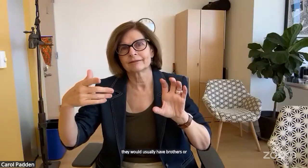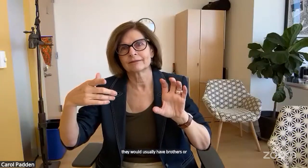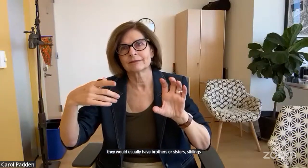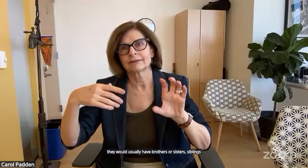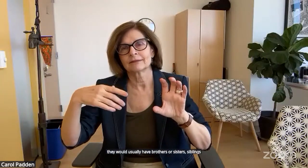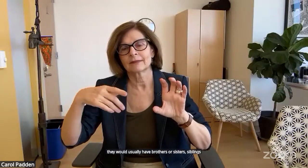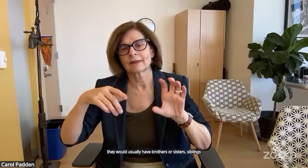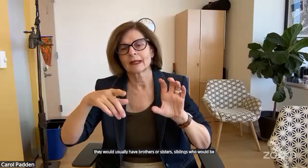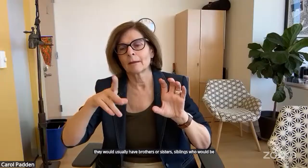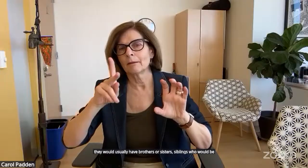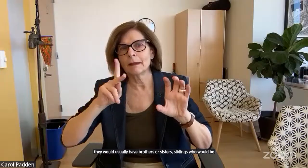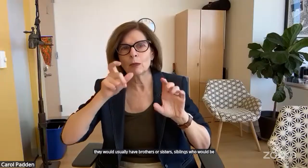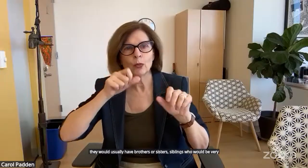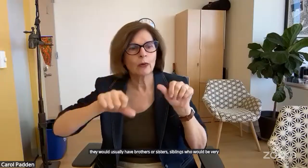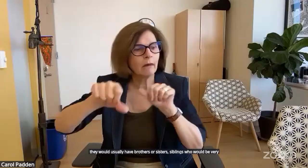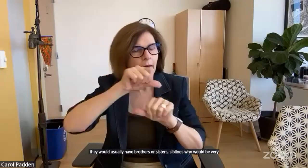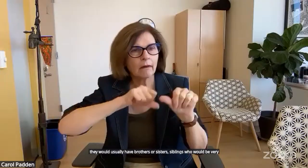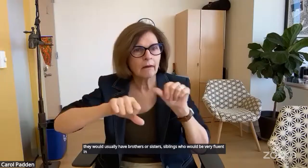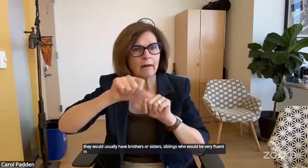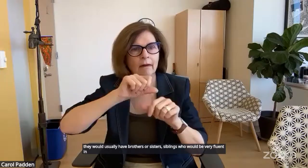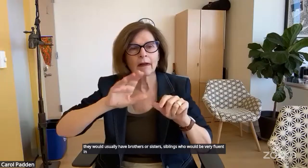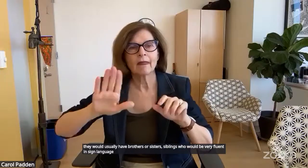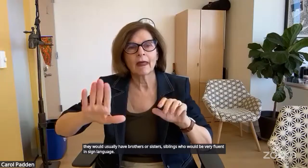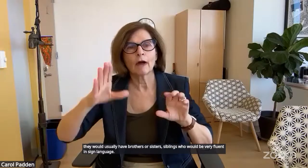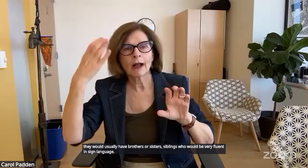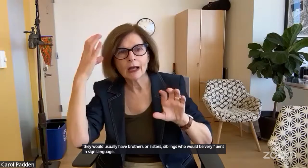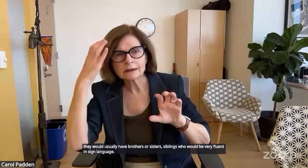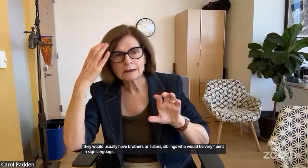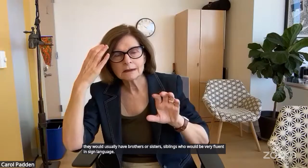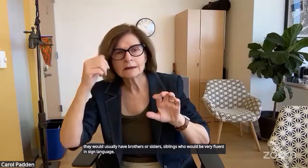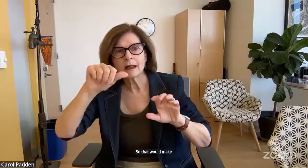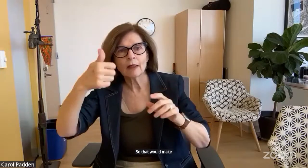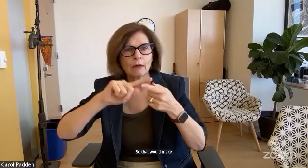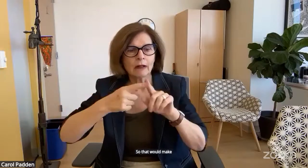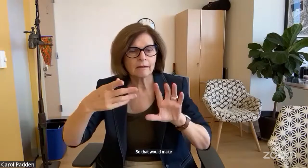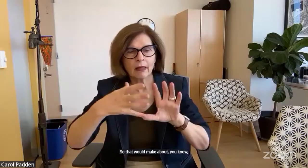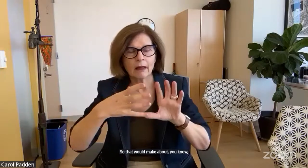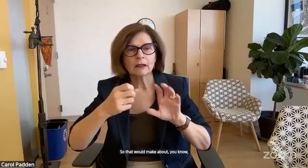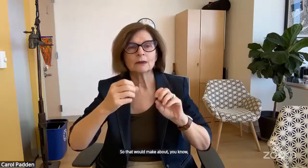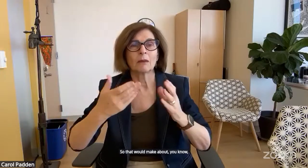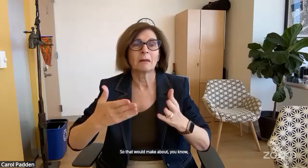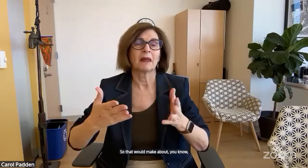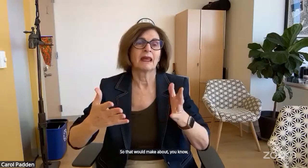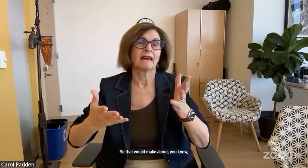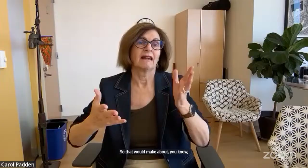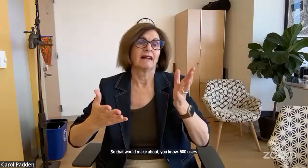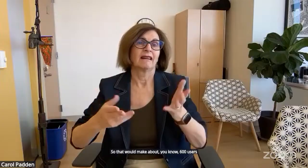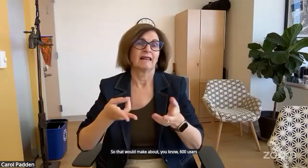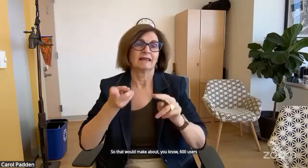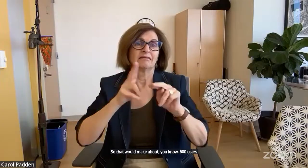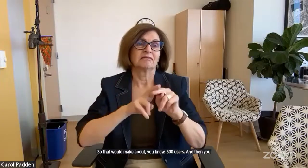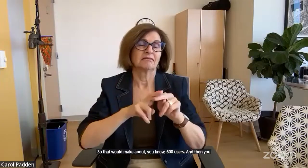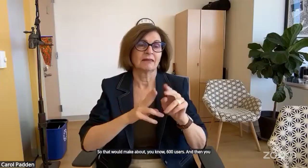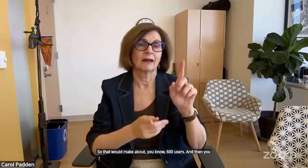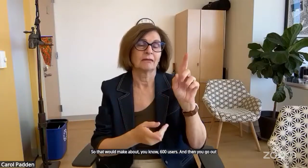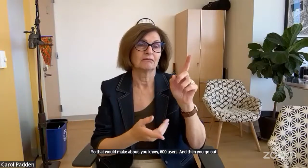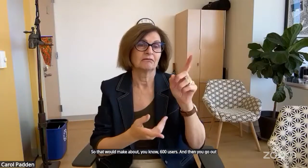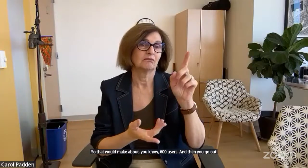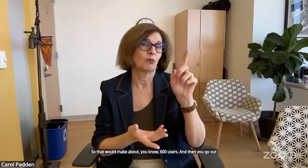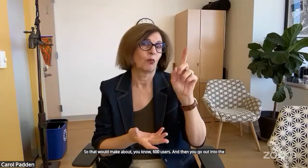be very fluent in sign language. So that would make about, 600 users. And then you go out into the family unit